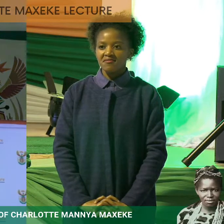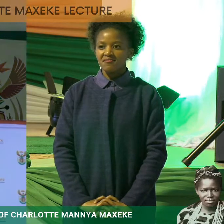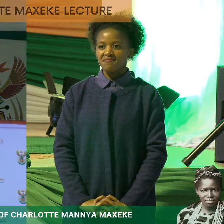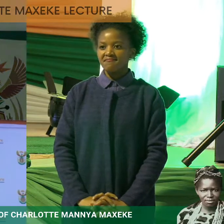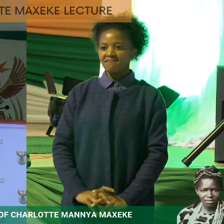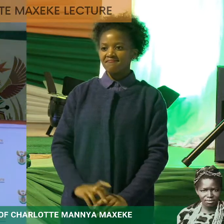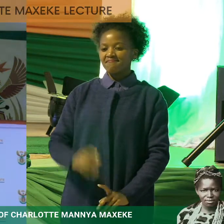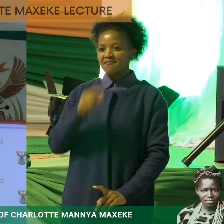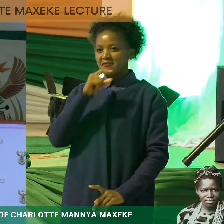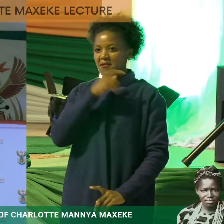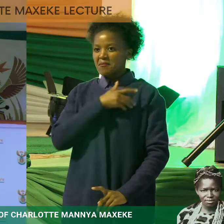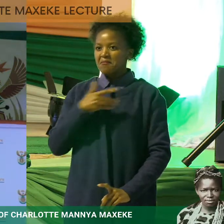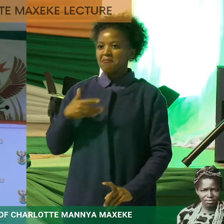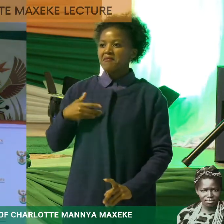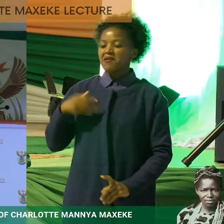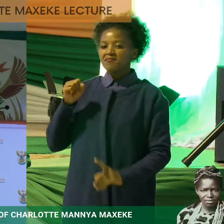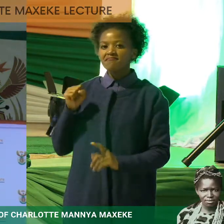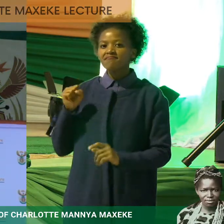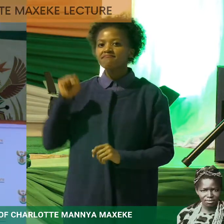Malibongwe.